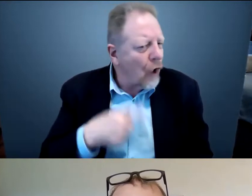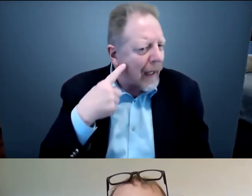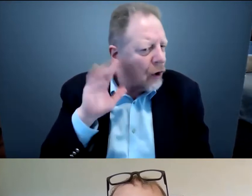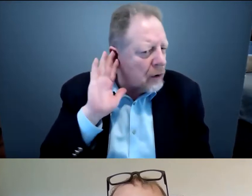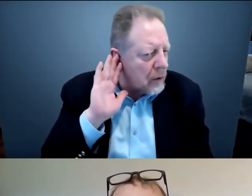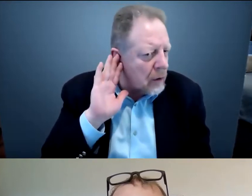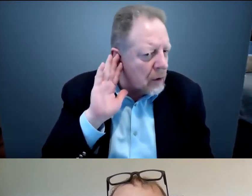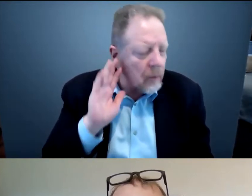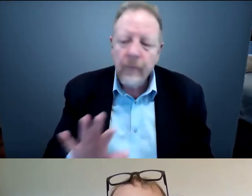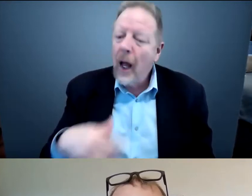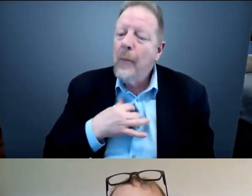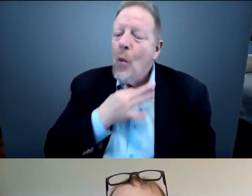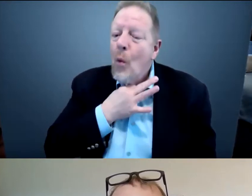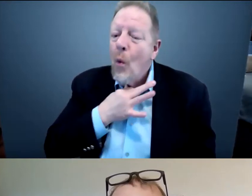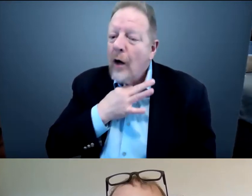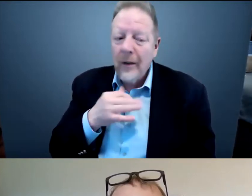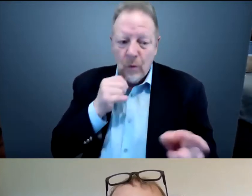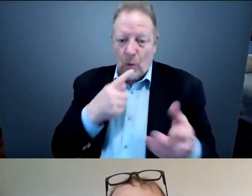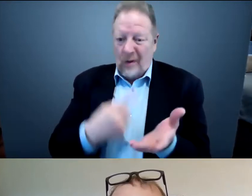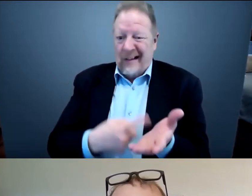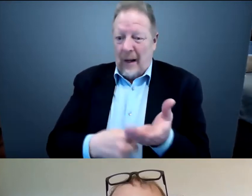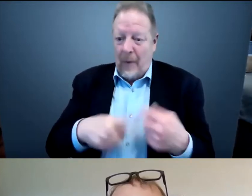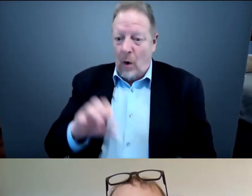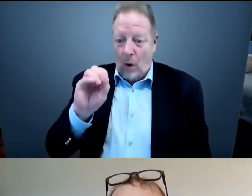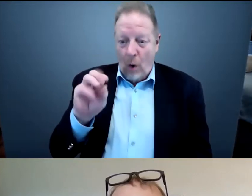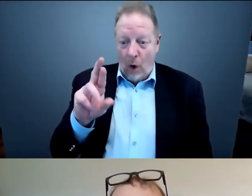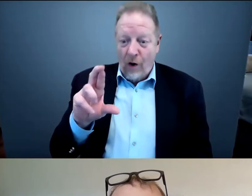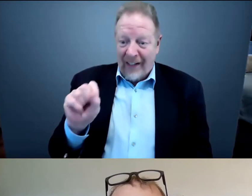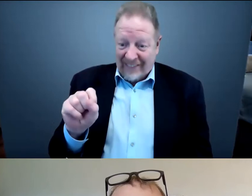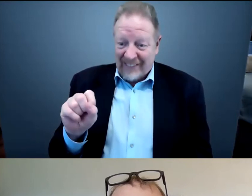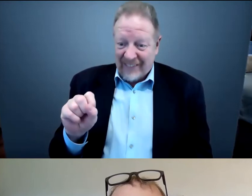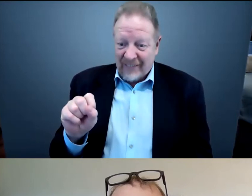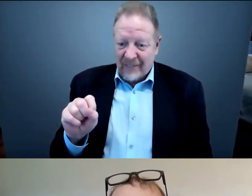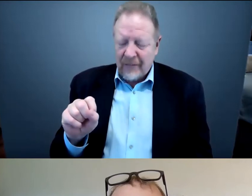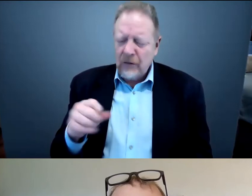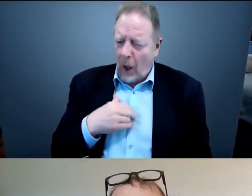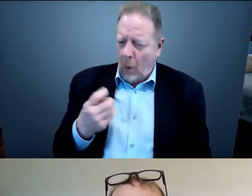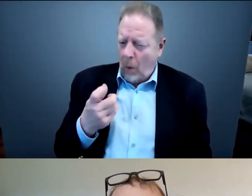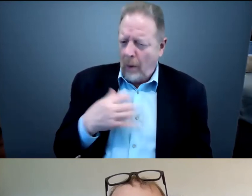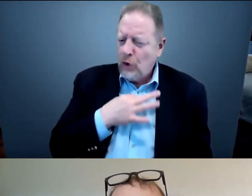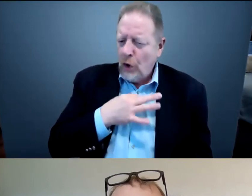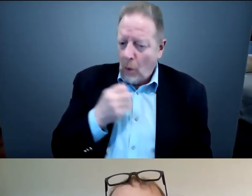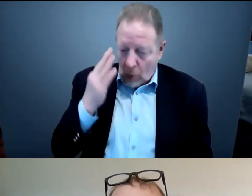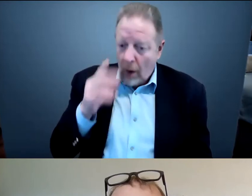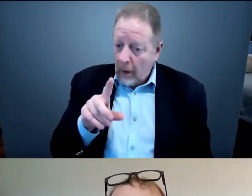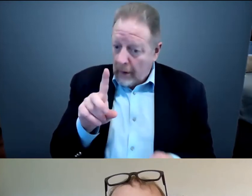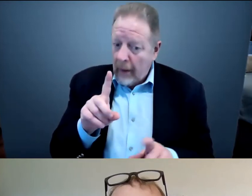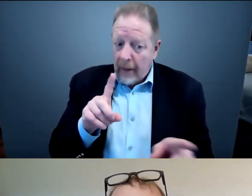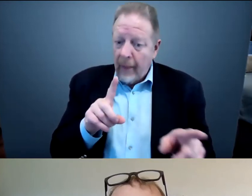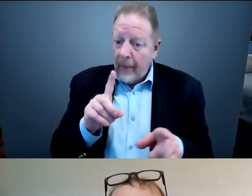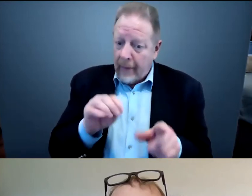I was just wondering, we were just mentioning ORS, and is something that is been